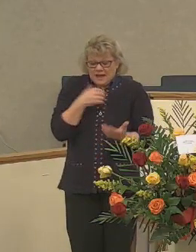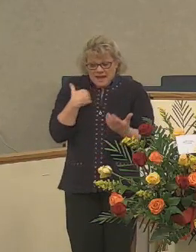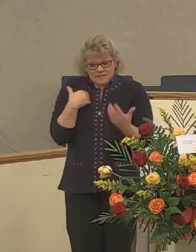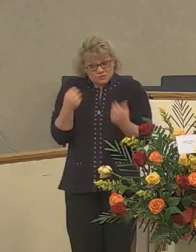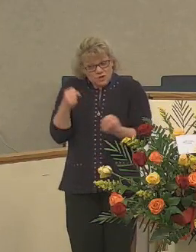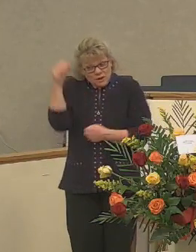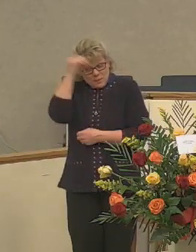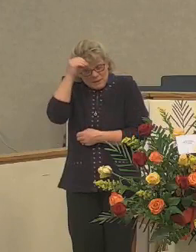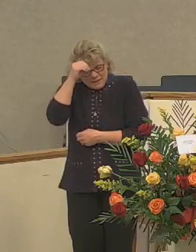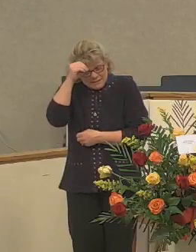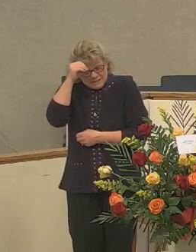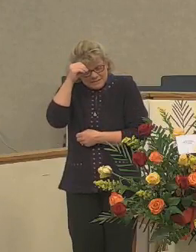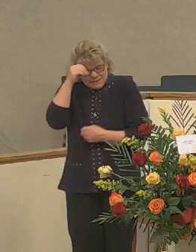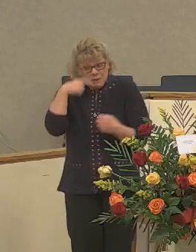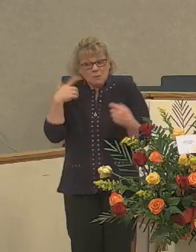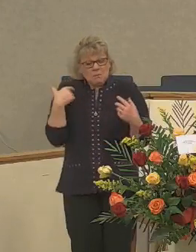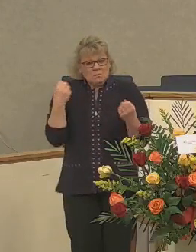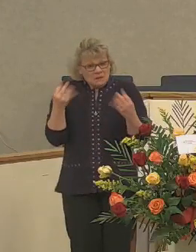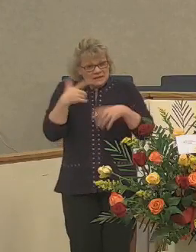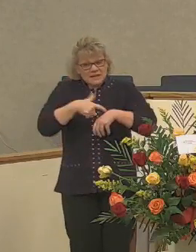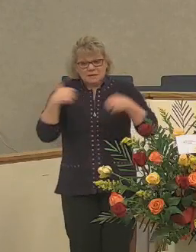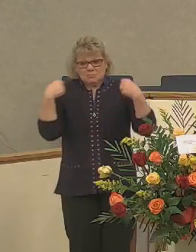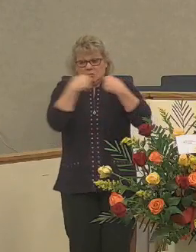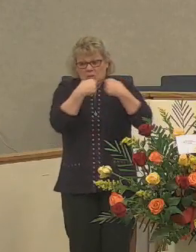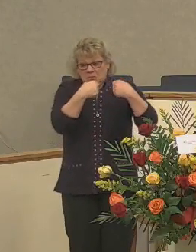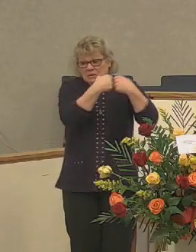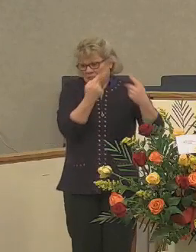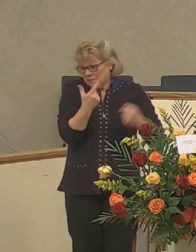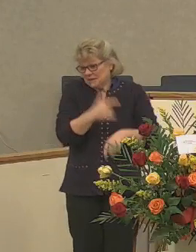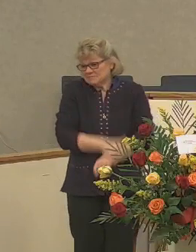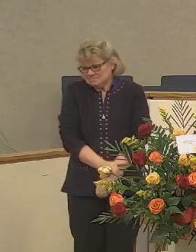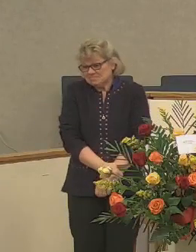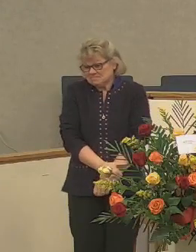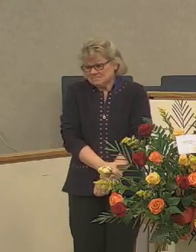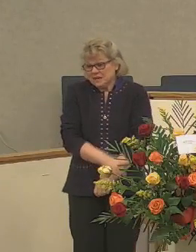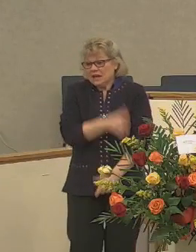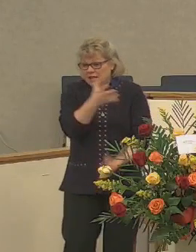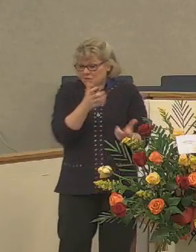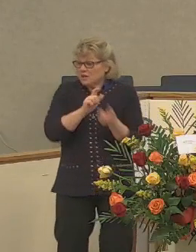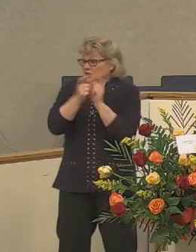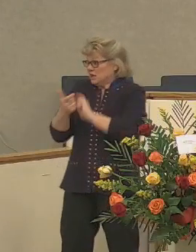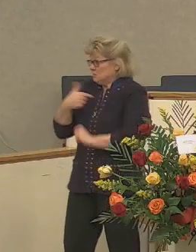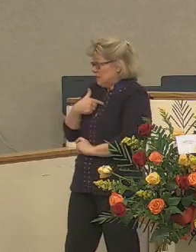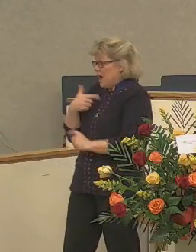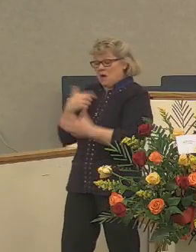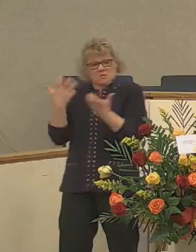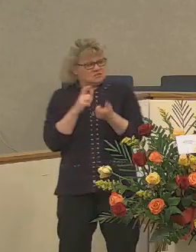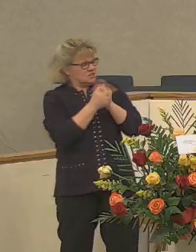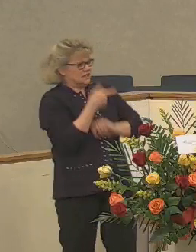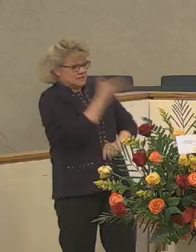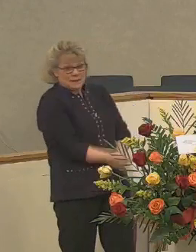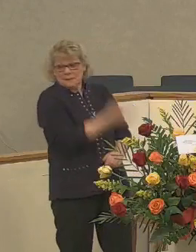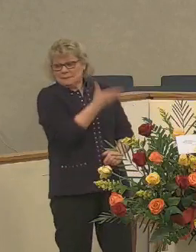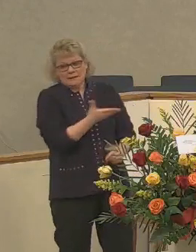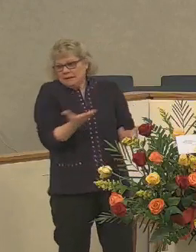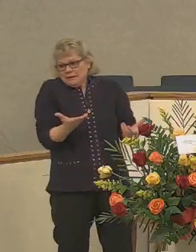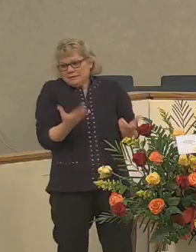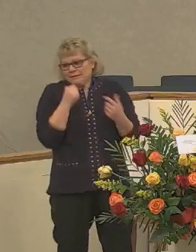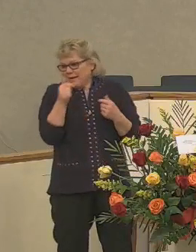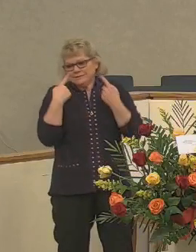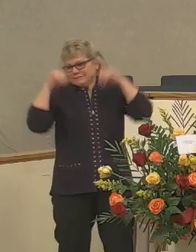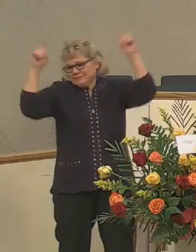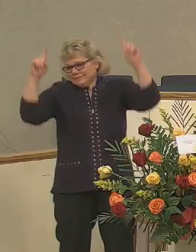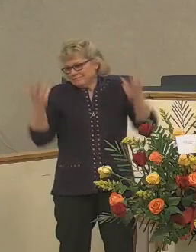opinionated people, he and I butted heads many times. He wanted to change me, I wanted to change him, and that neither